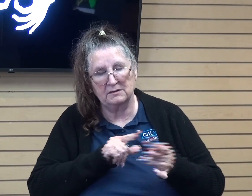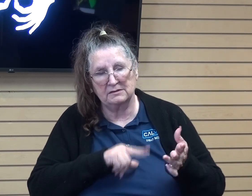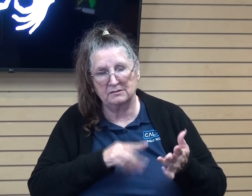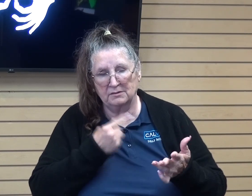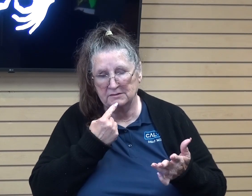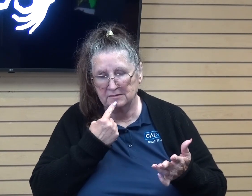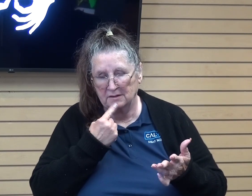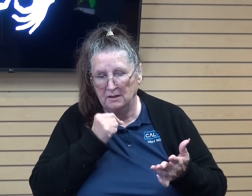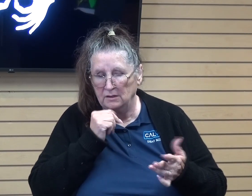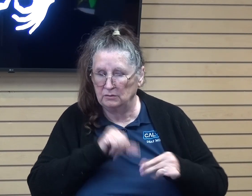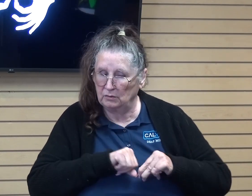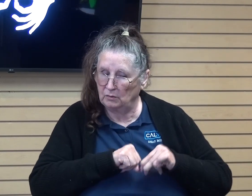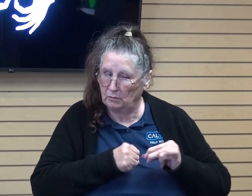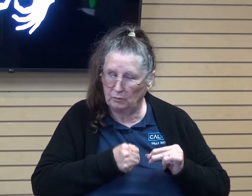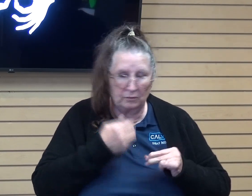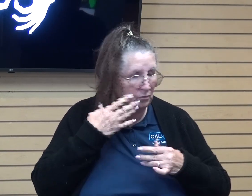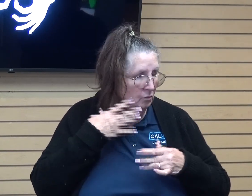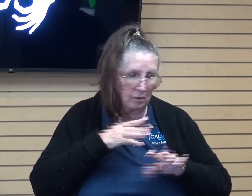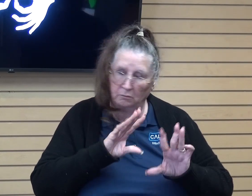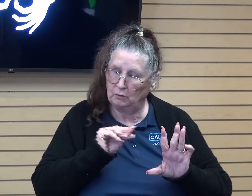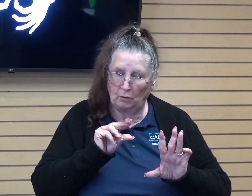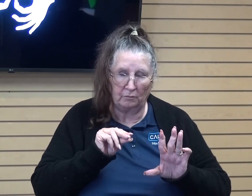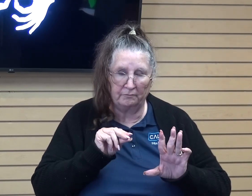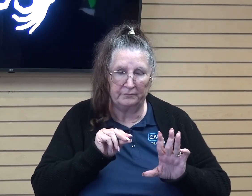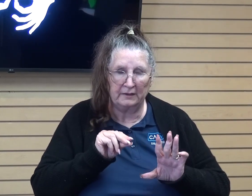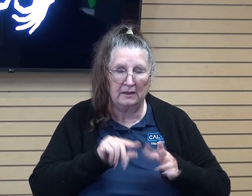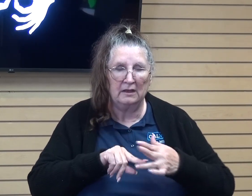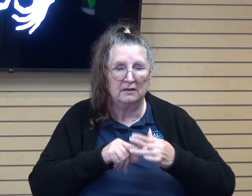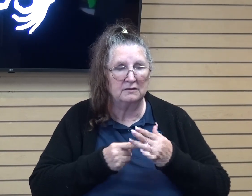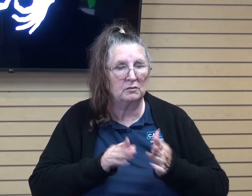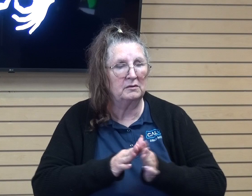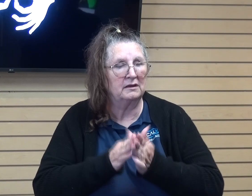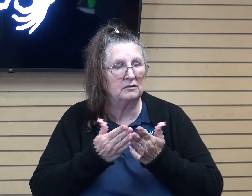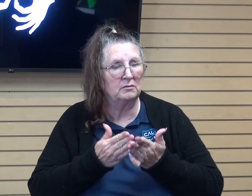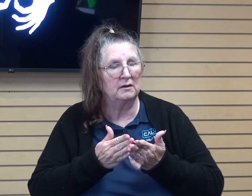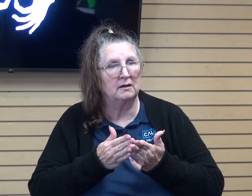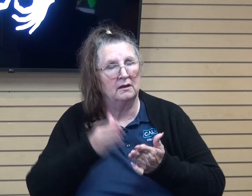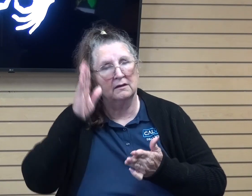neither mourn nor weep. At the beginning of the book, God flat out tells Ezekiel,